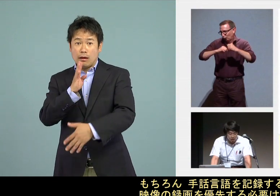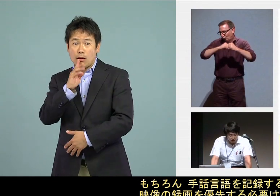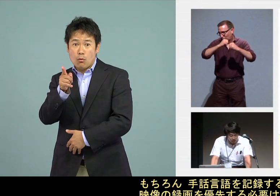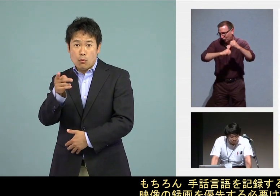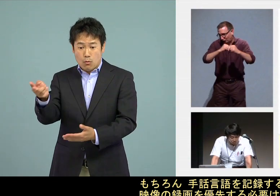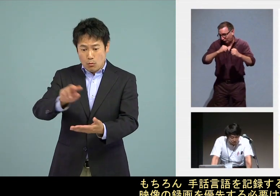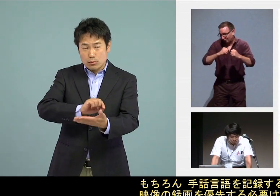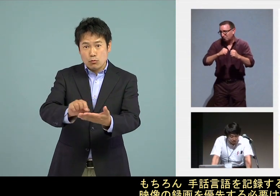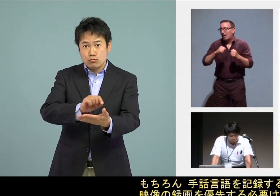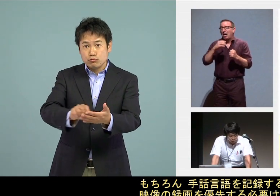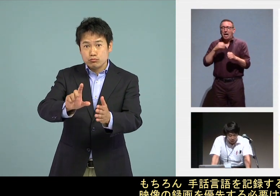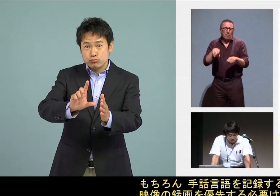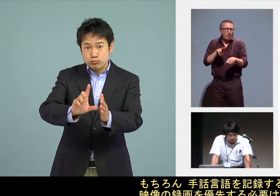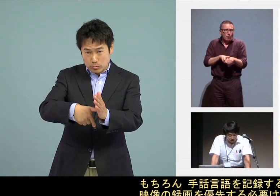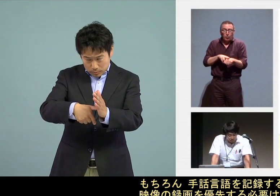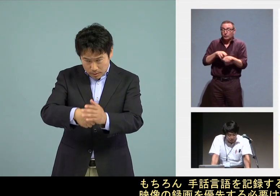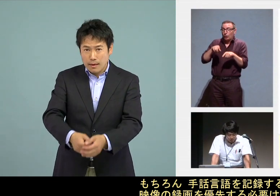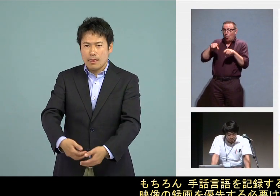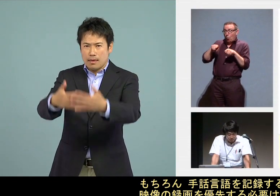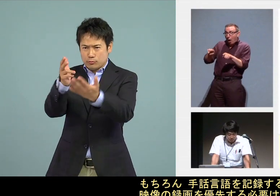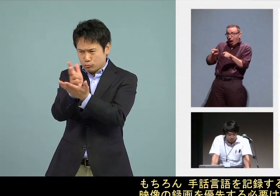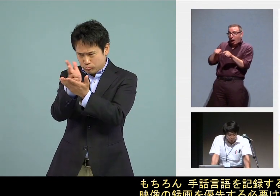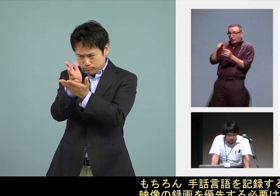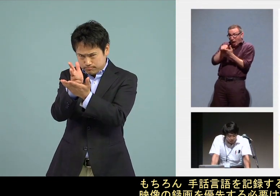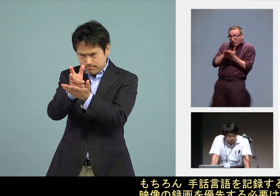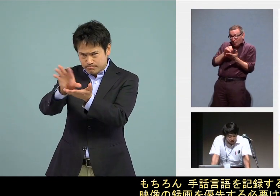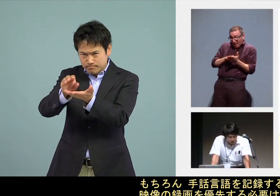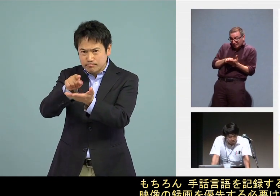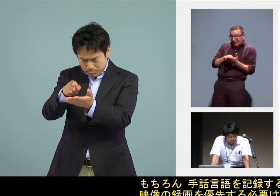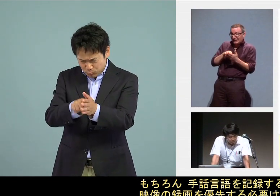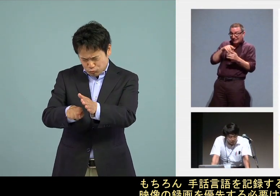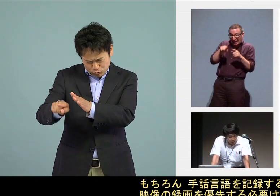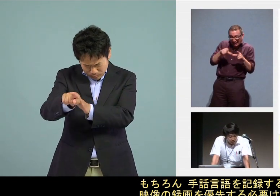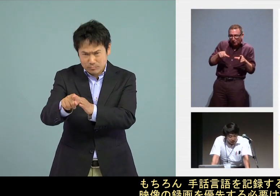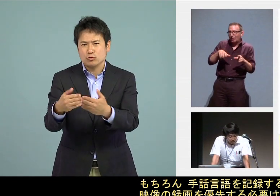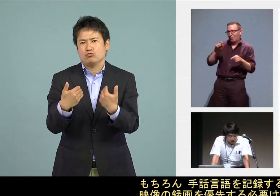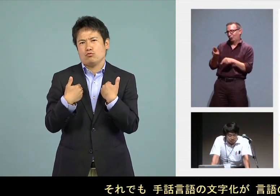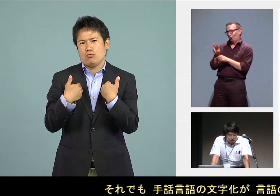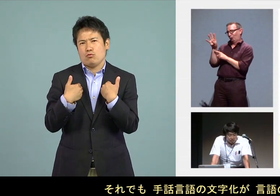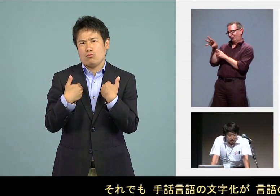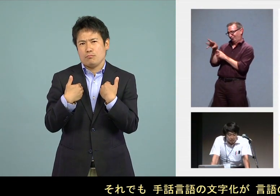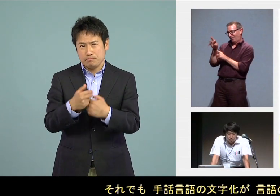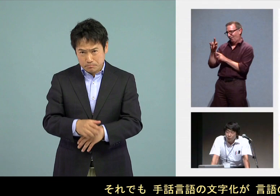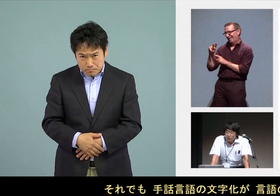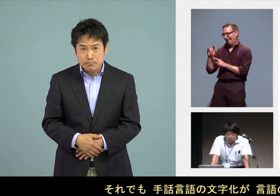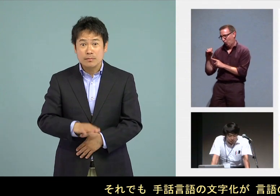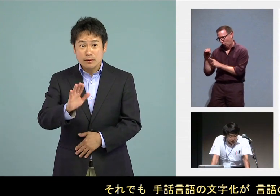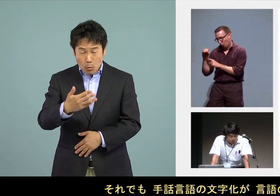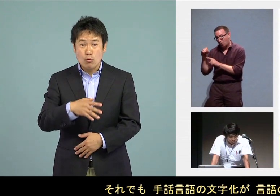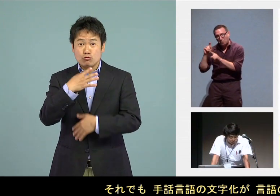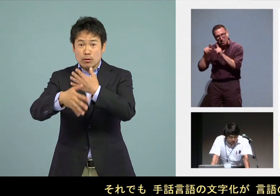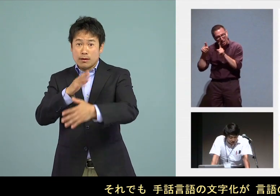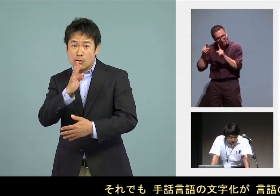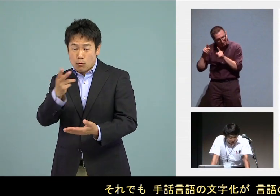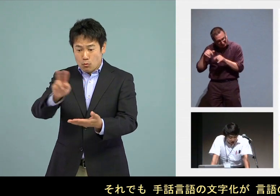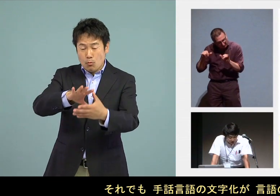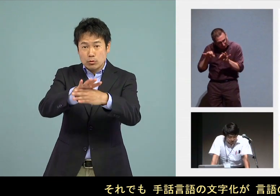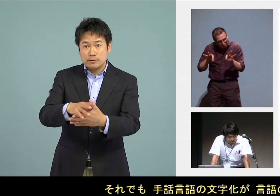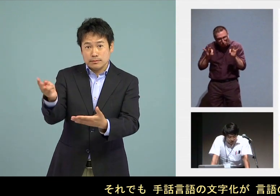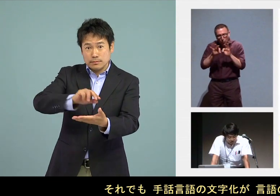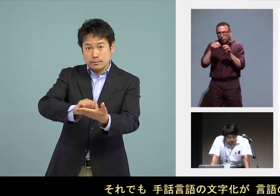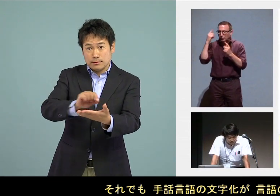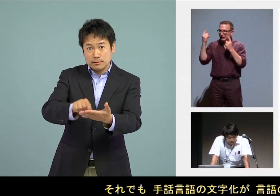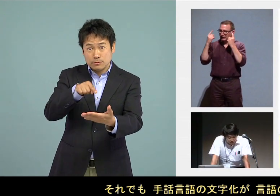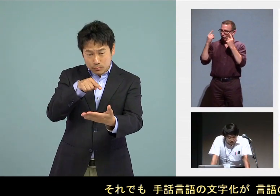documenting a sign language, priority must be given to video recording. However, it is important to consider